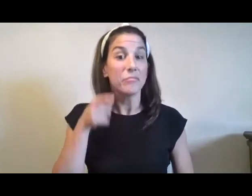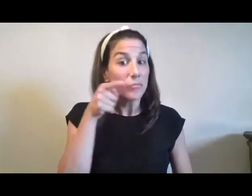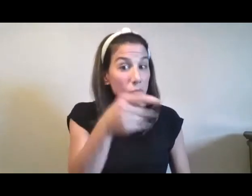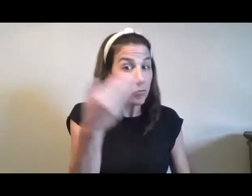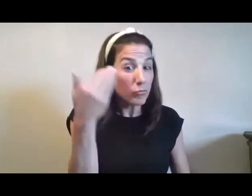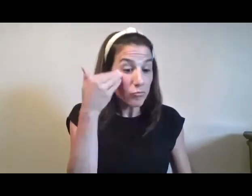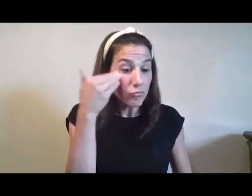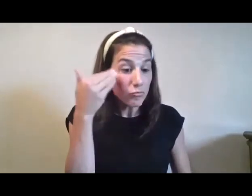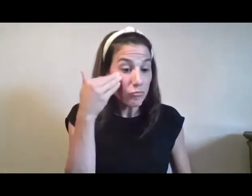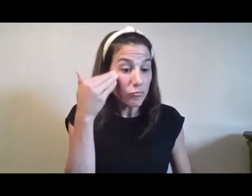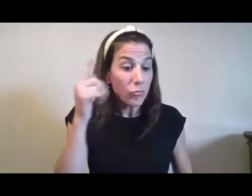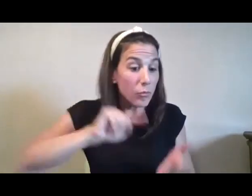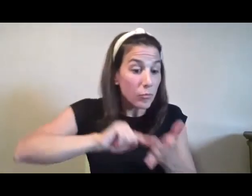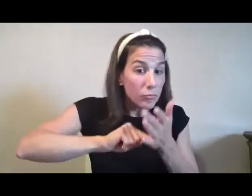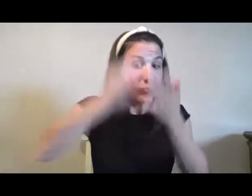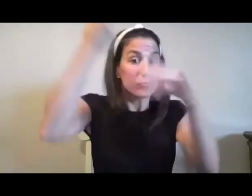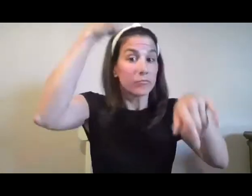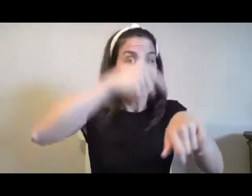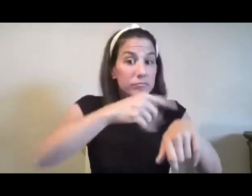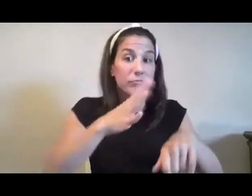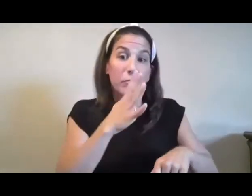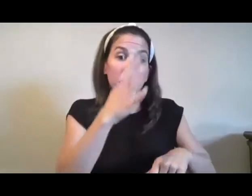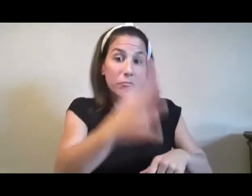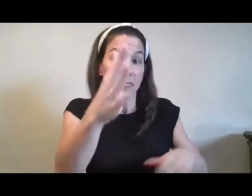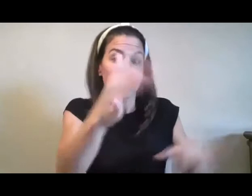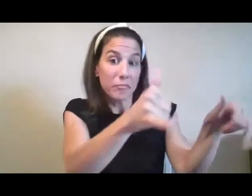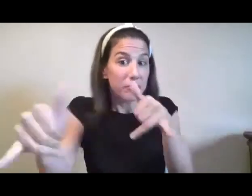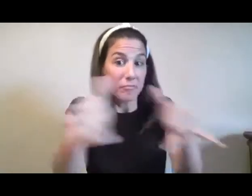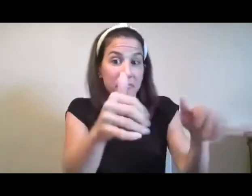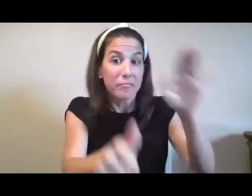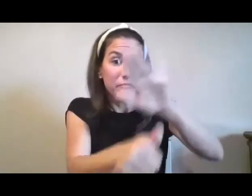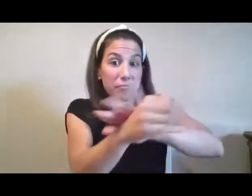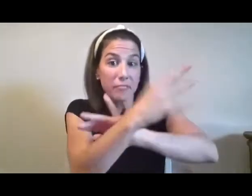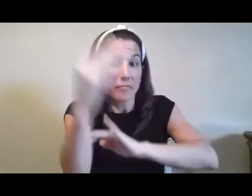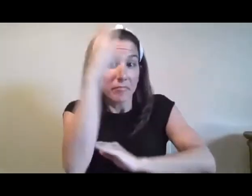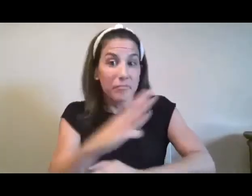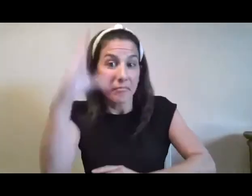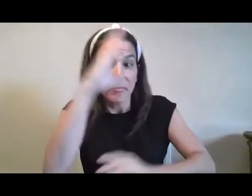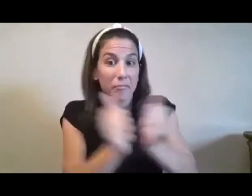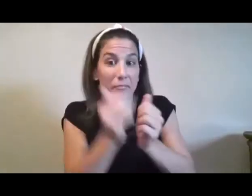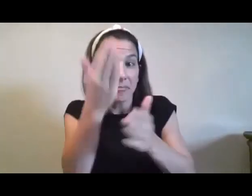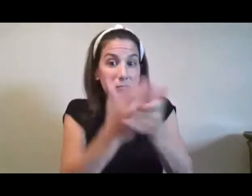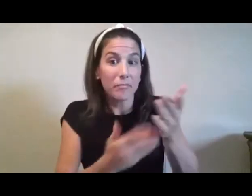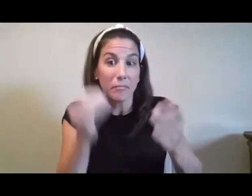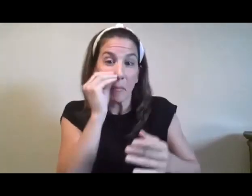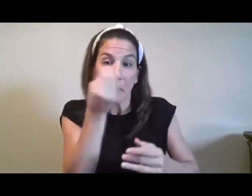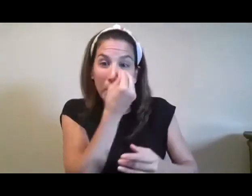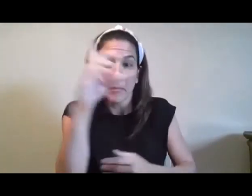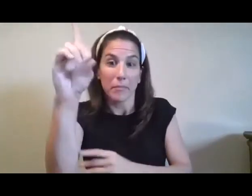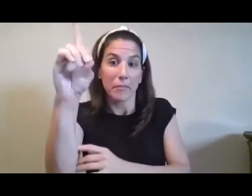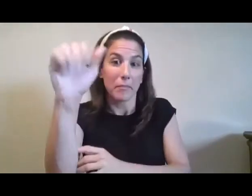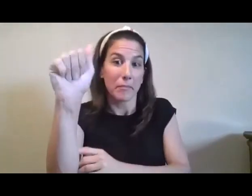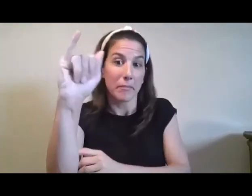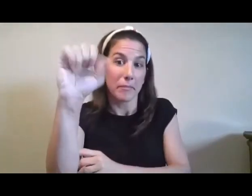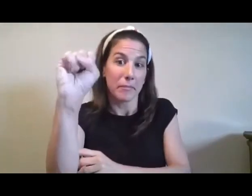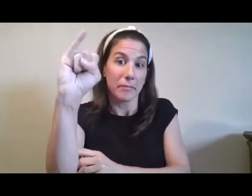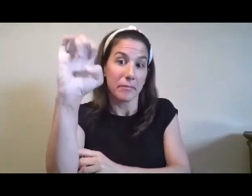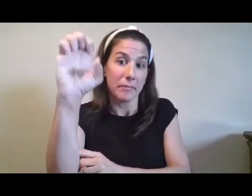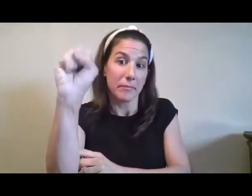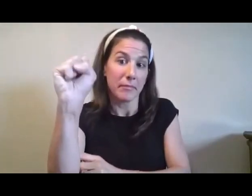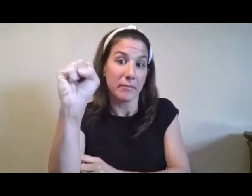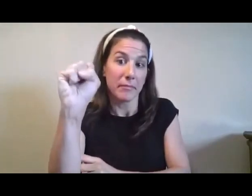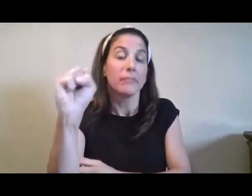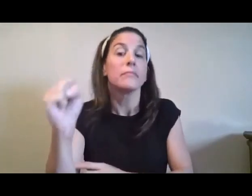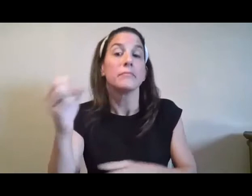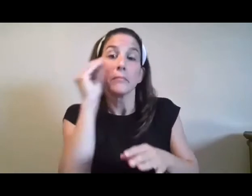Did you know that once upon a time Gram played hide and seek with some daisies? Her blooms peeked